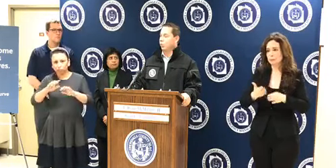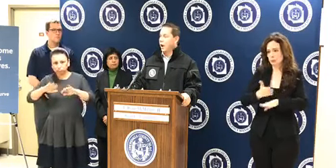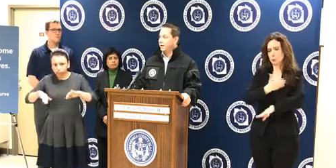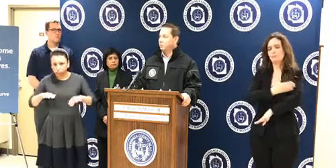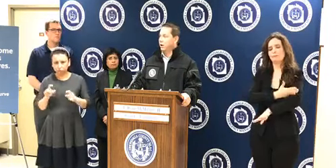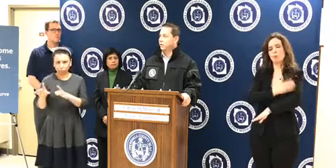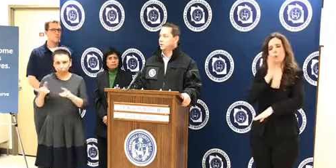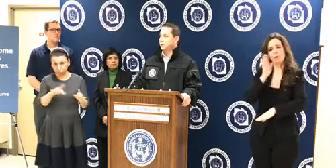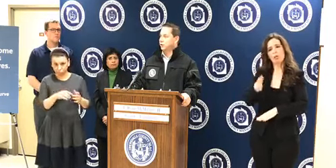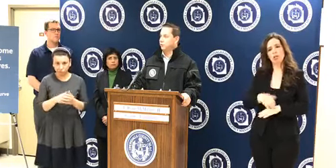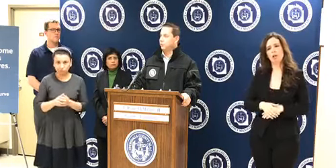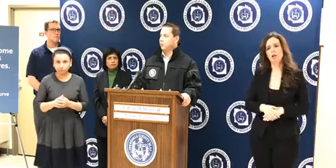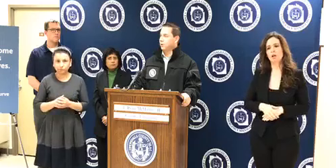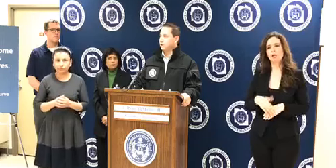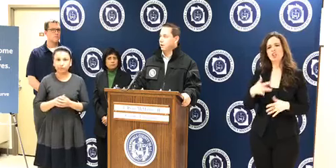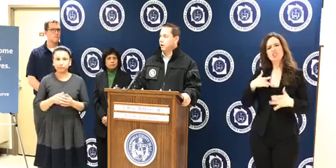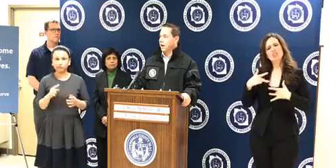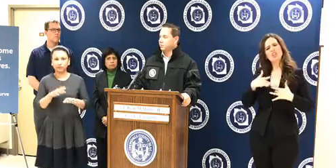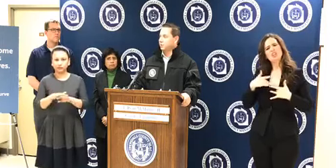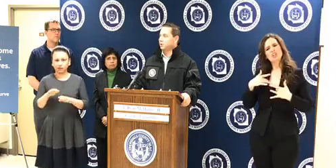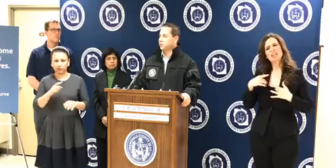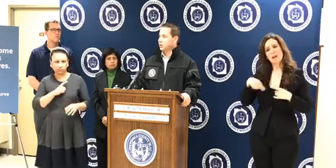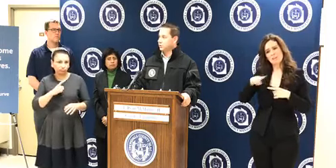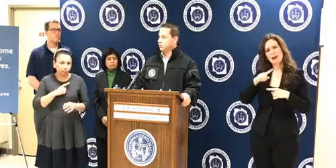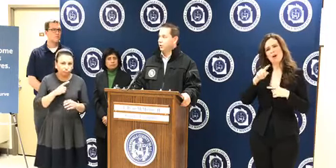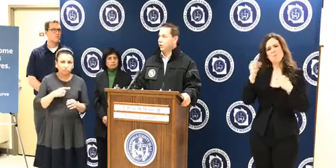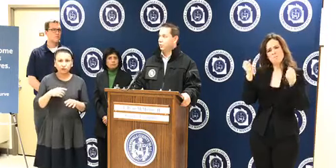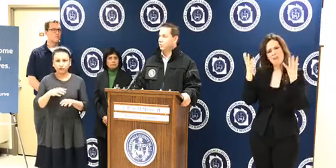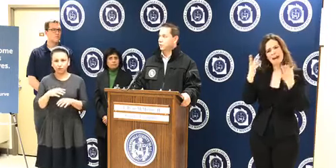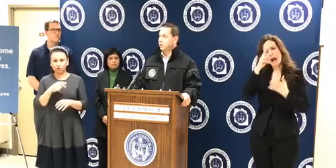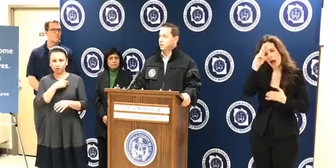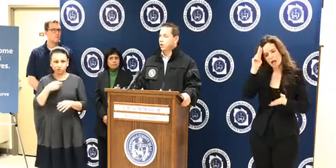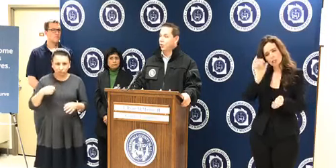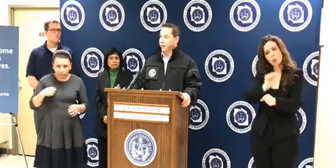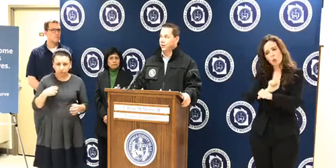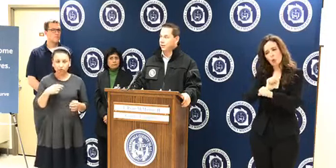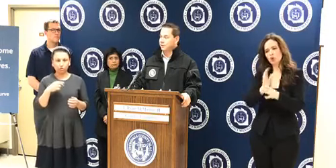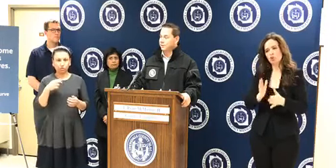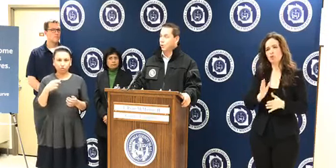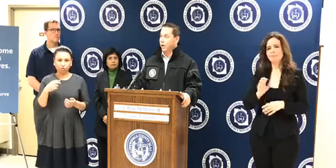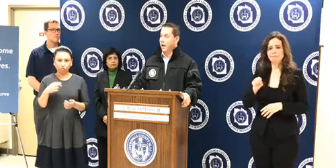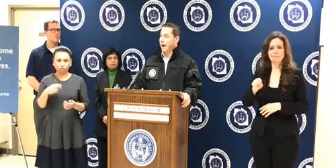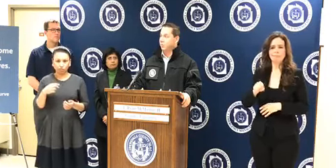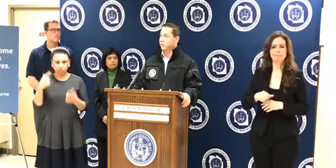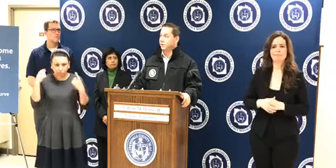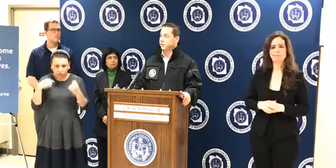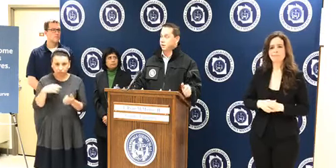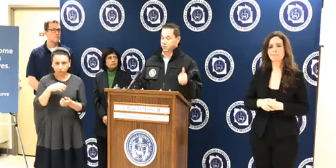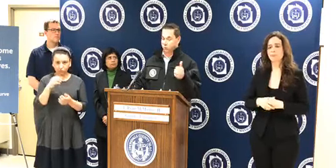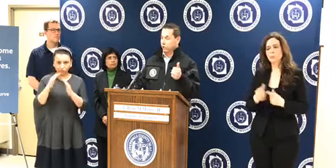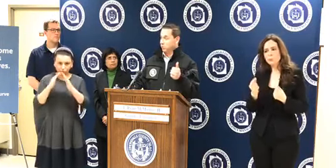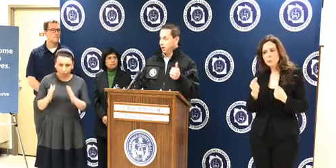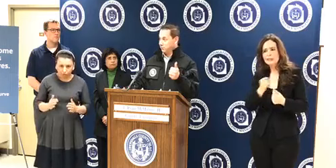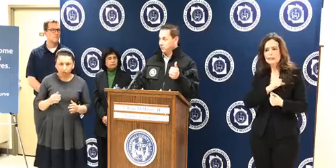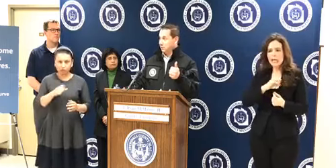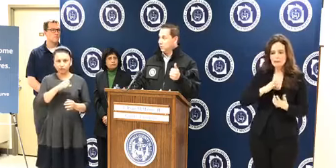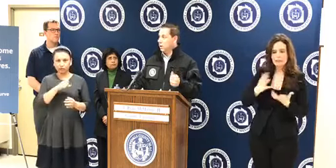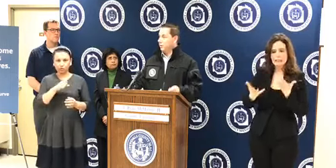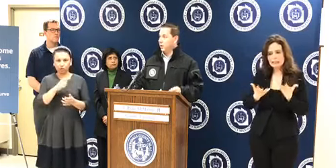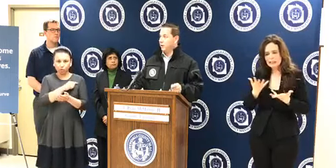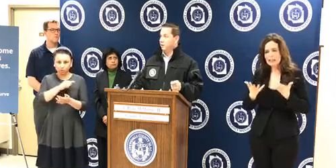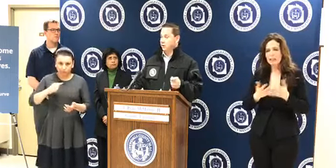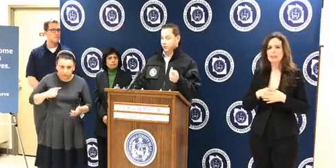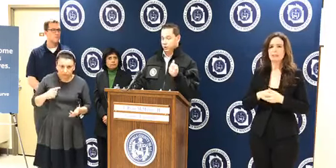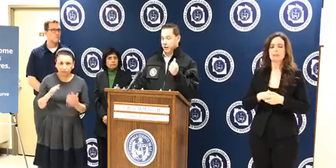was widespread concern from hospitals and nursing homes going into this, that what happens in a community spread,